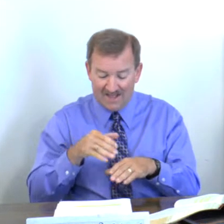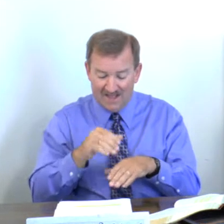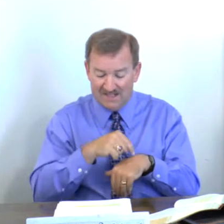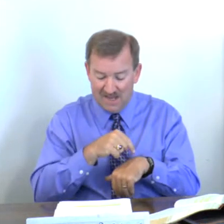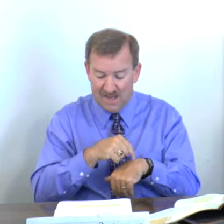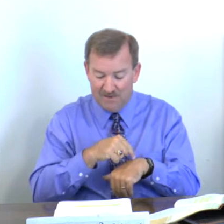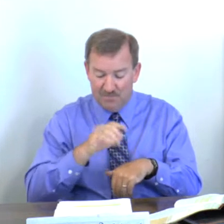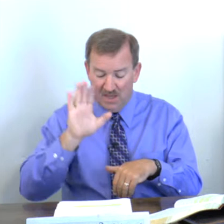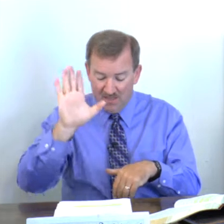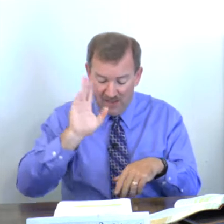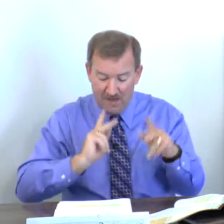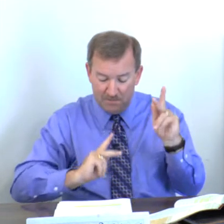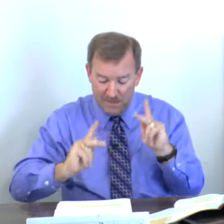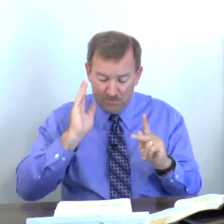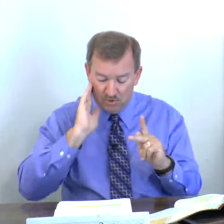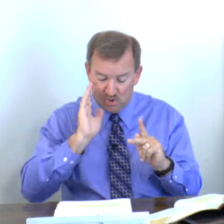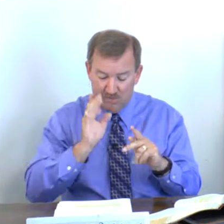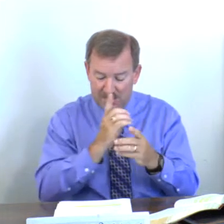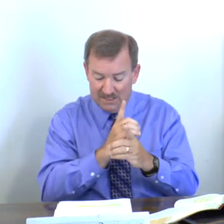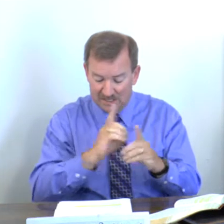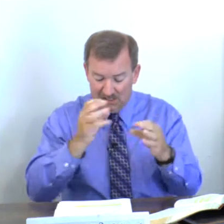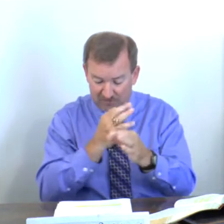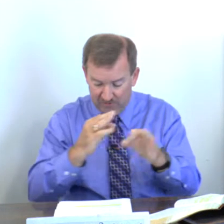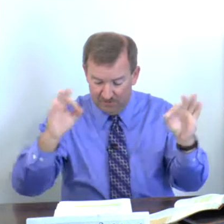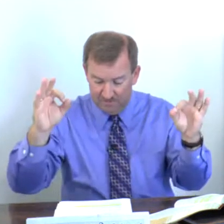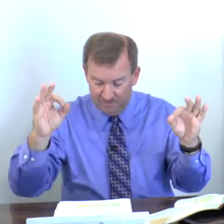that time thy people shall be delivered,